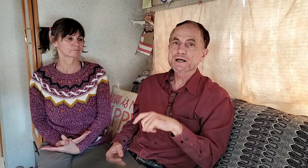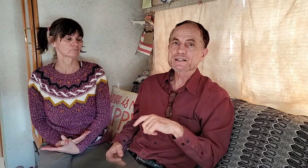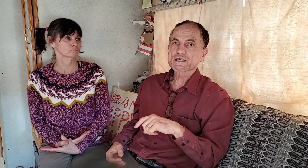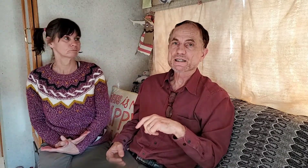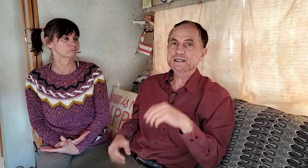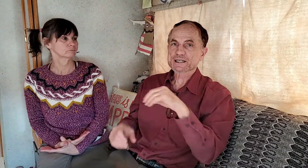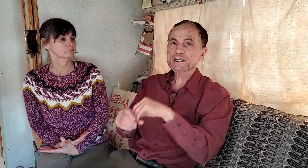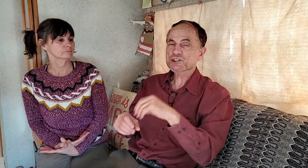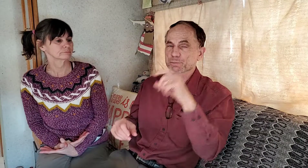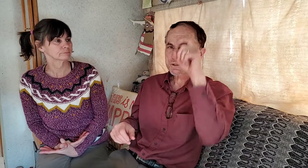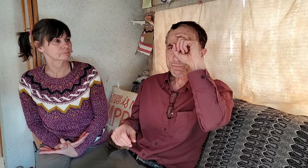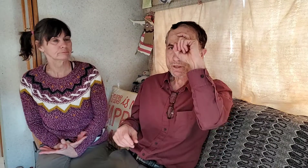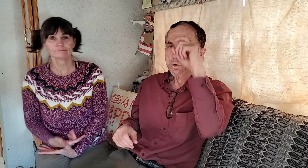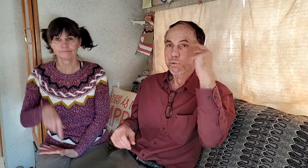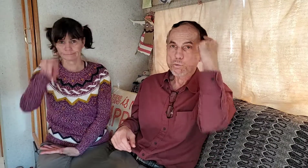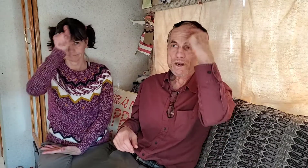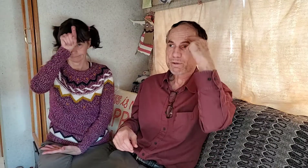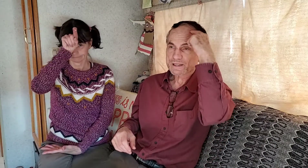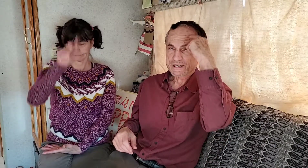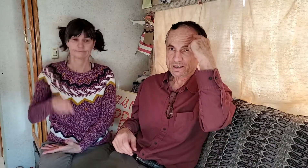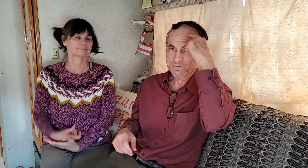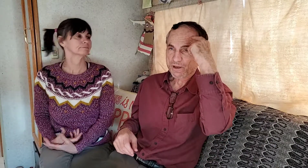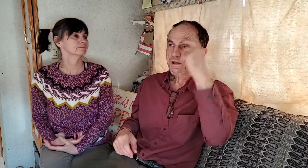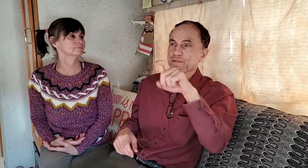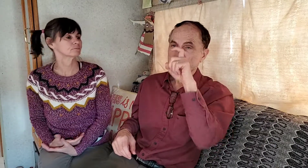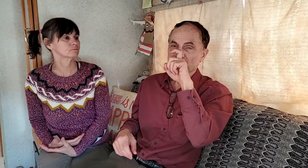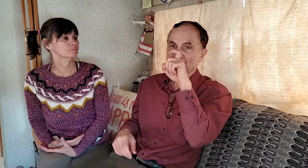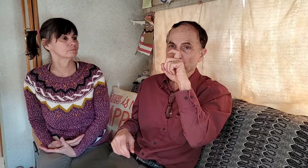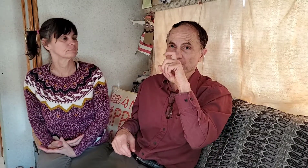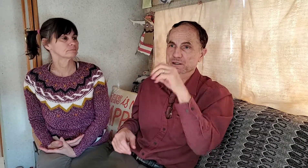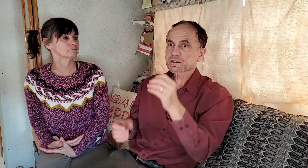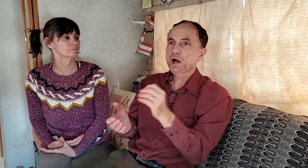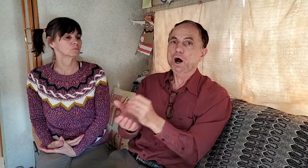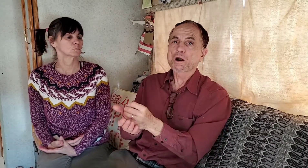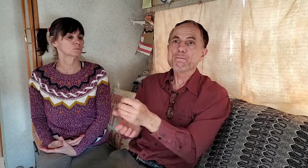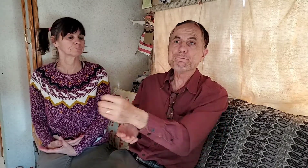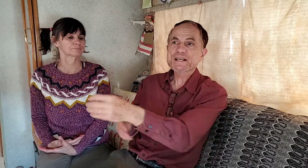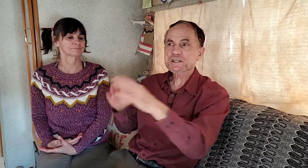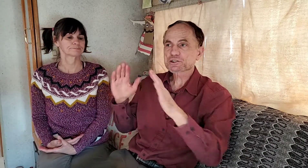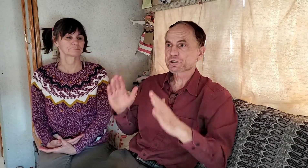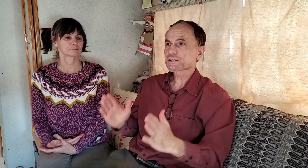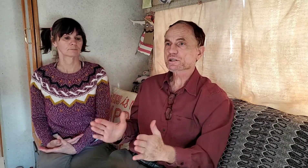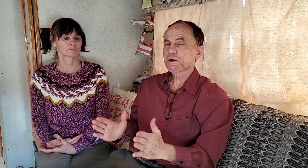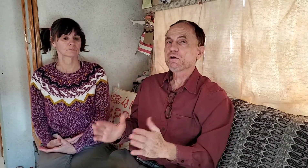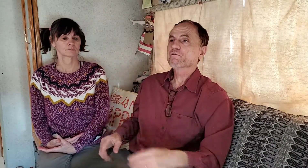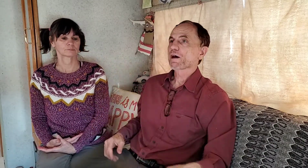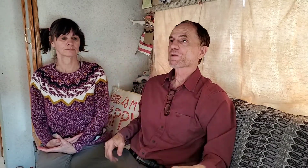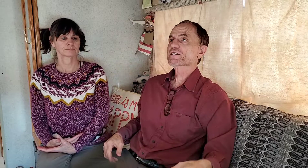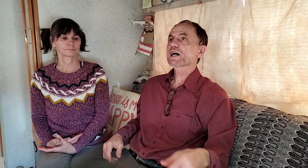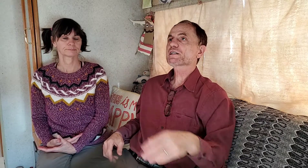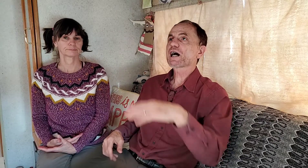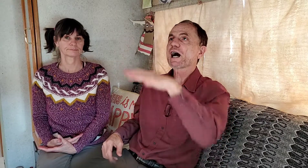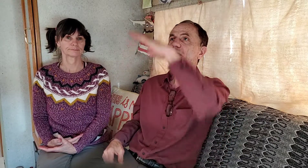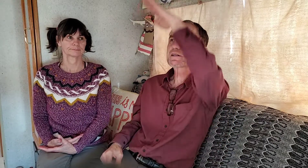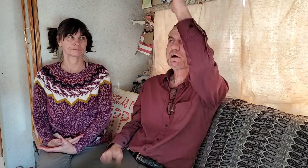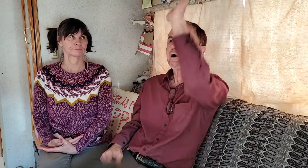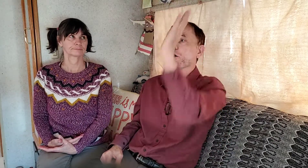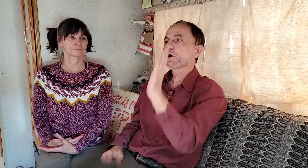in Egypt, we believe that falcons are messengers from the sun god